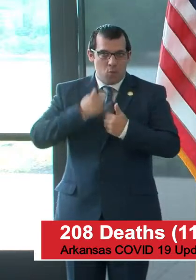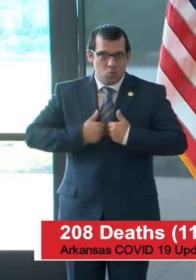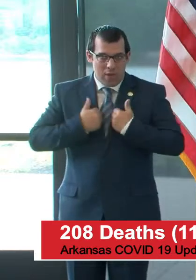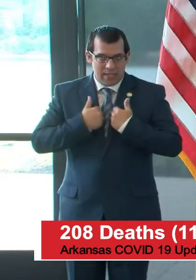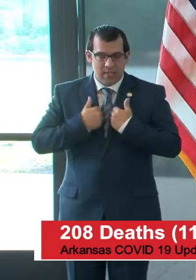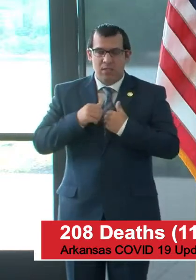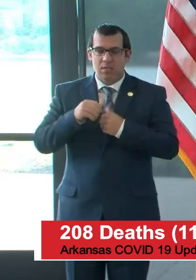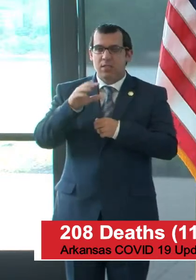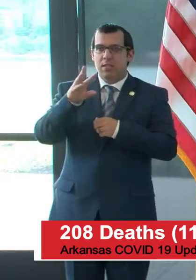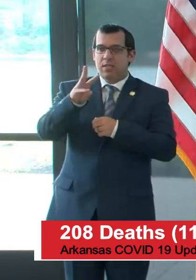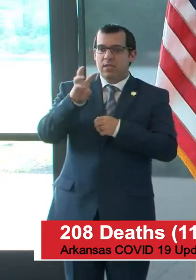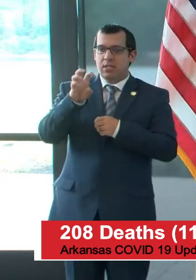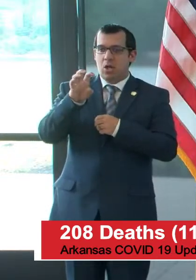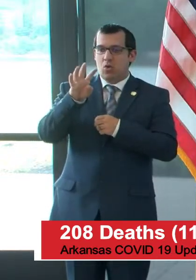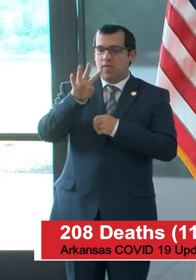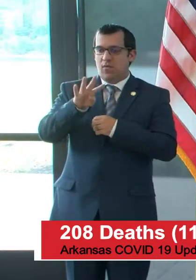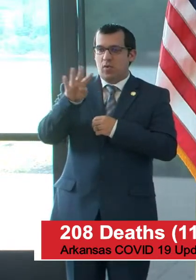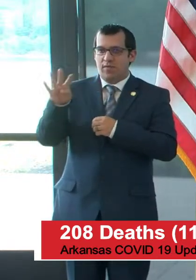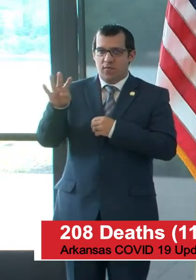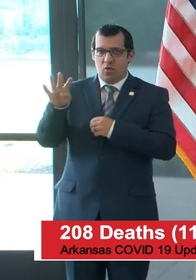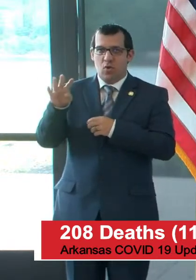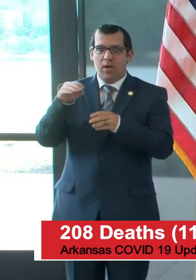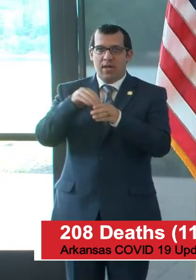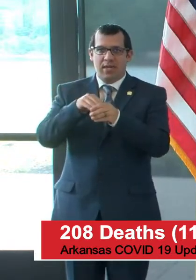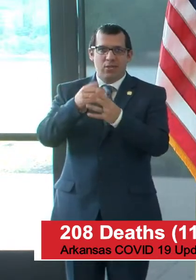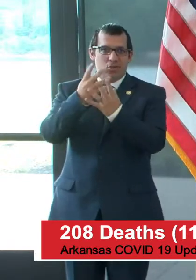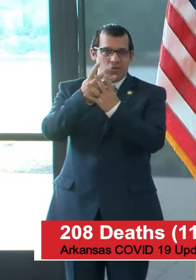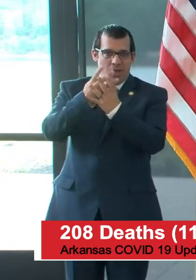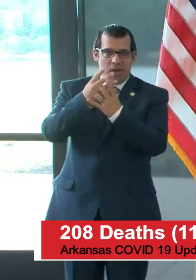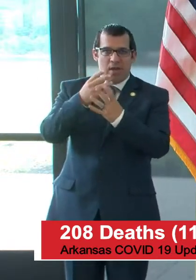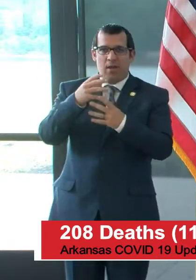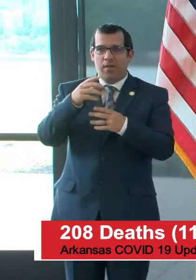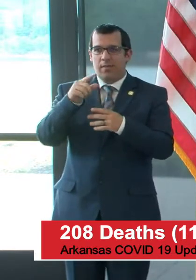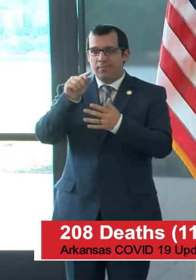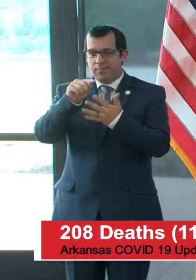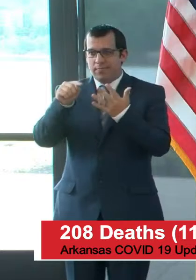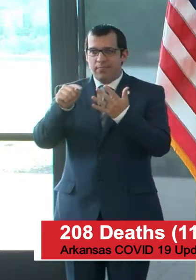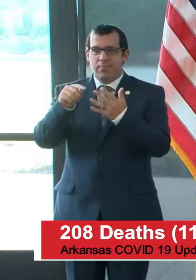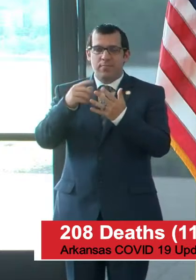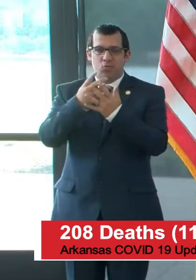residents, and 644 are in correctional facilities.